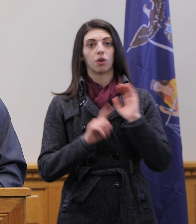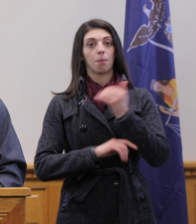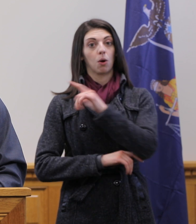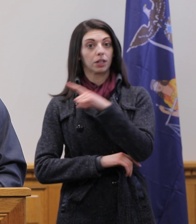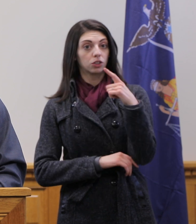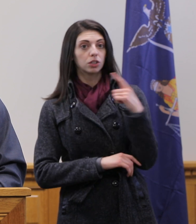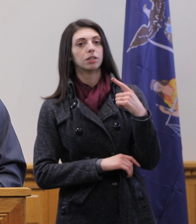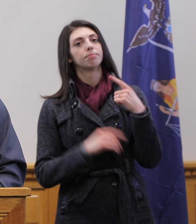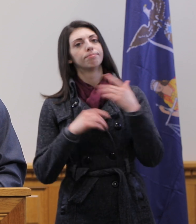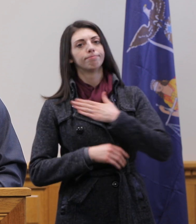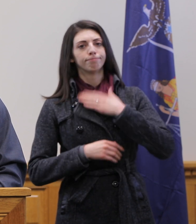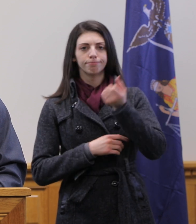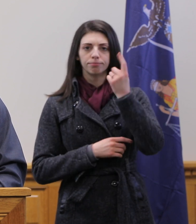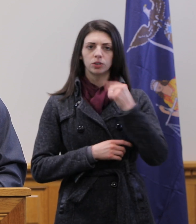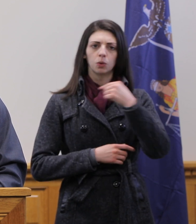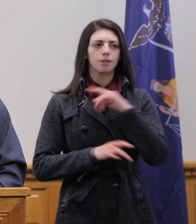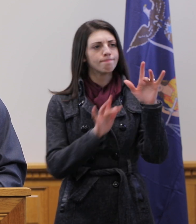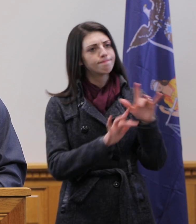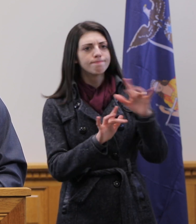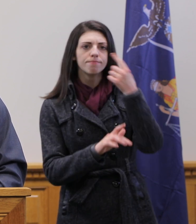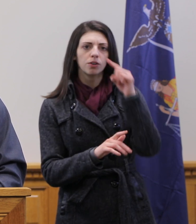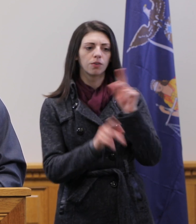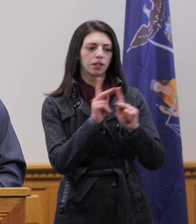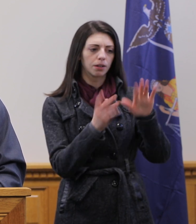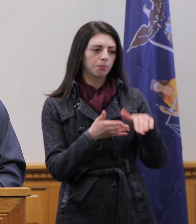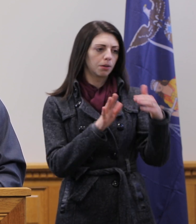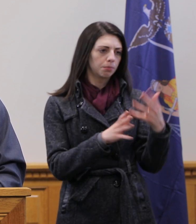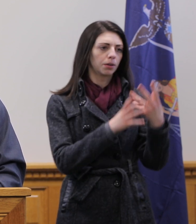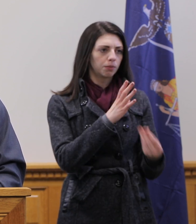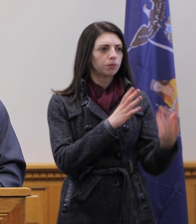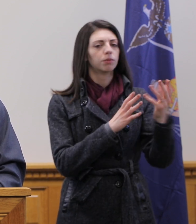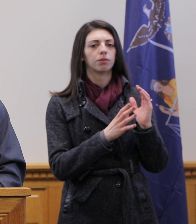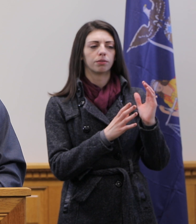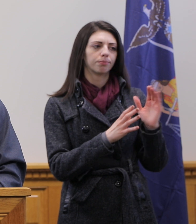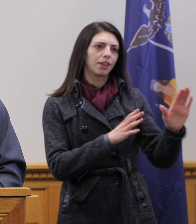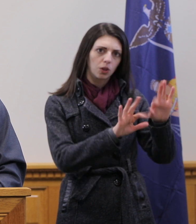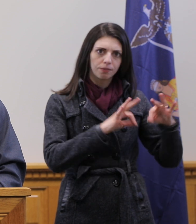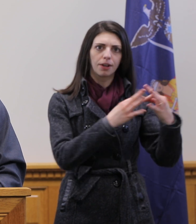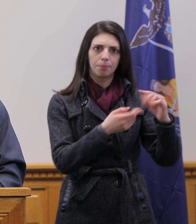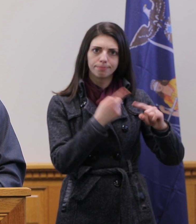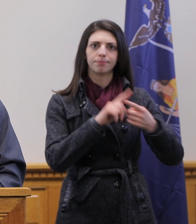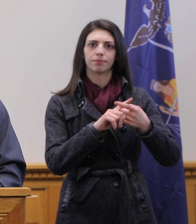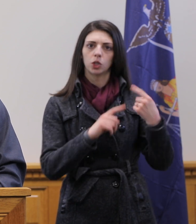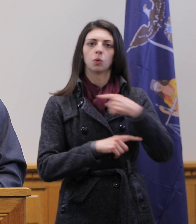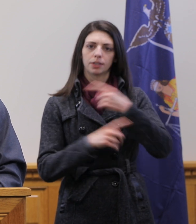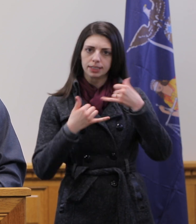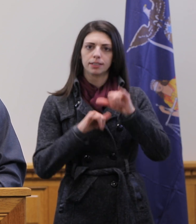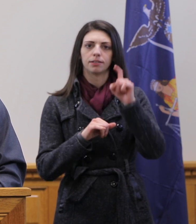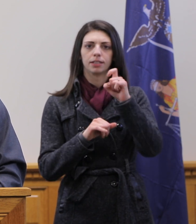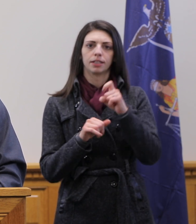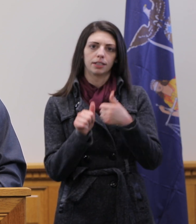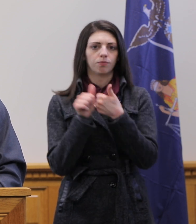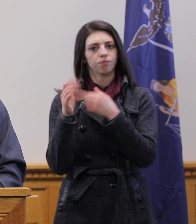I extend our sympathy to their families and loved ones. We all need to continue to be proactive about our preventative measures in order